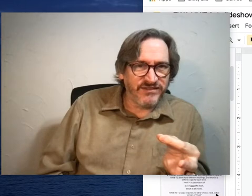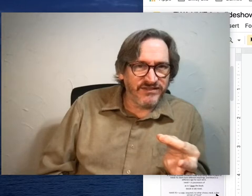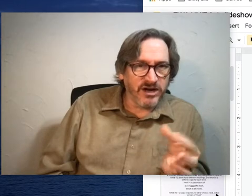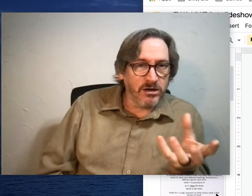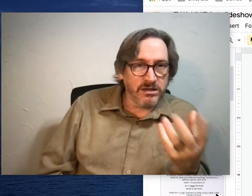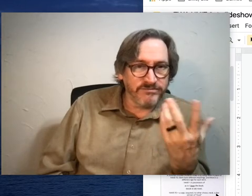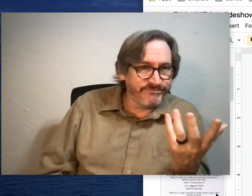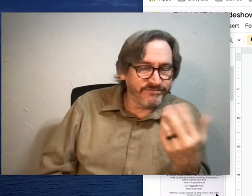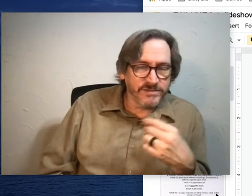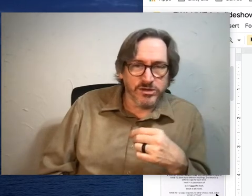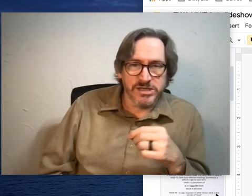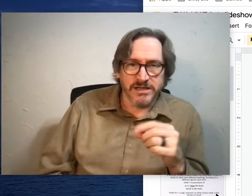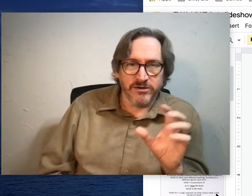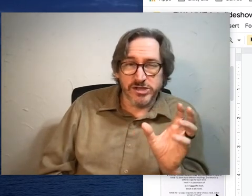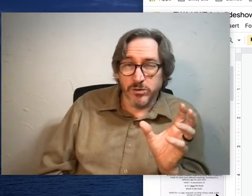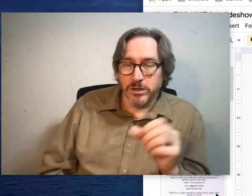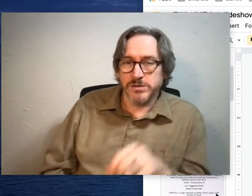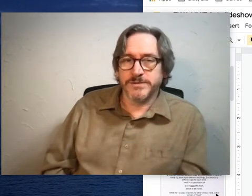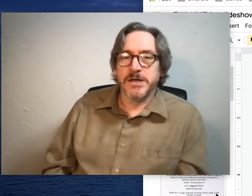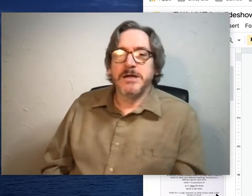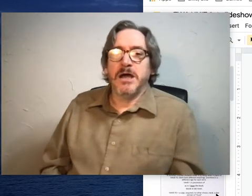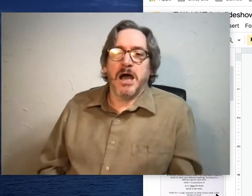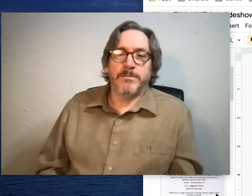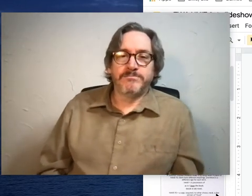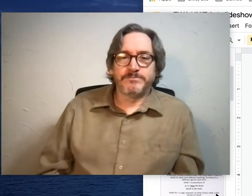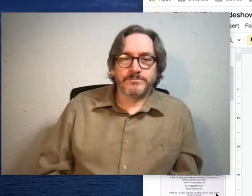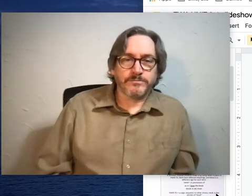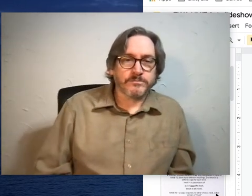F. They're so close.